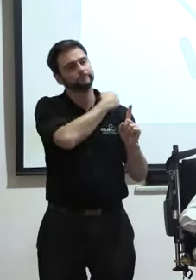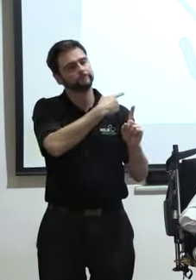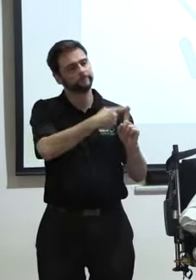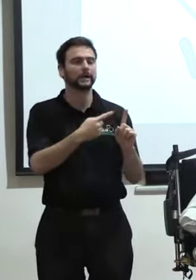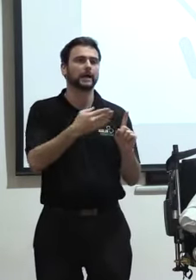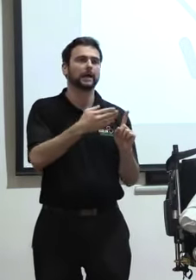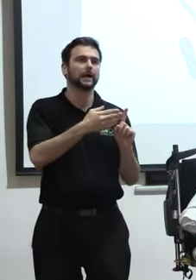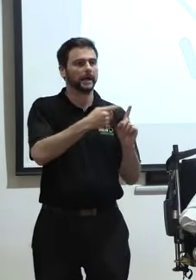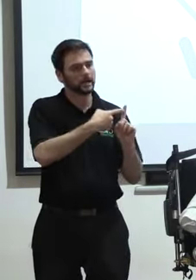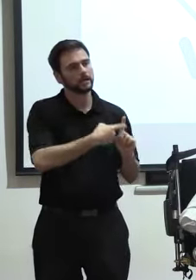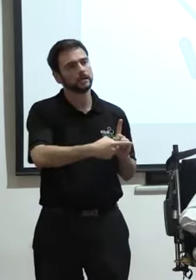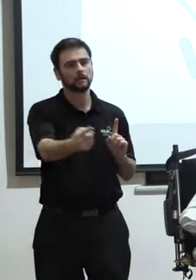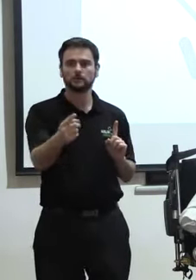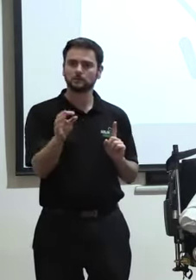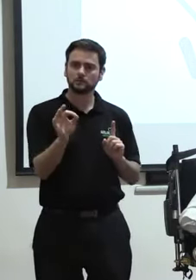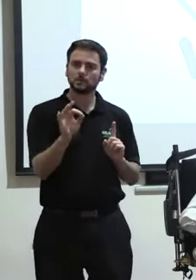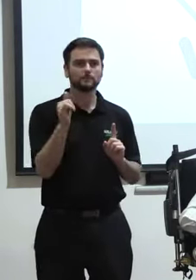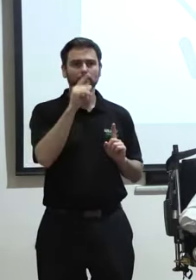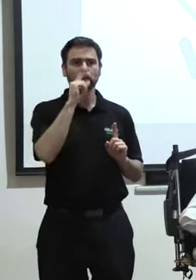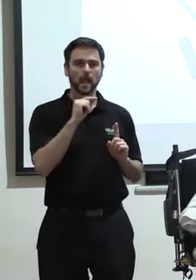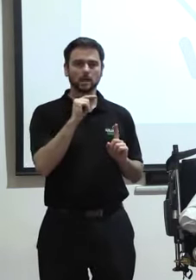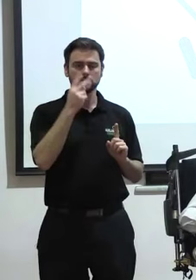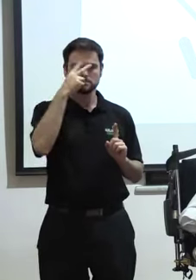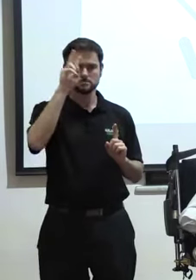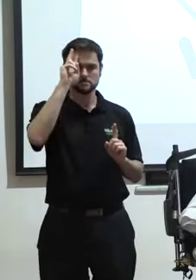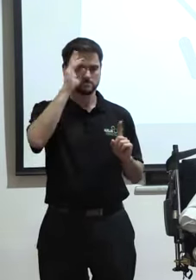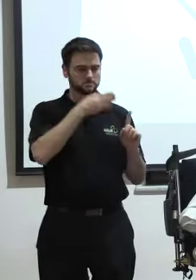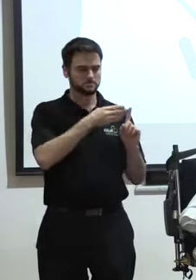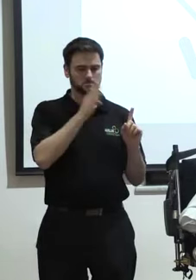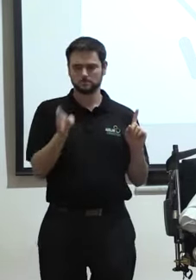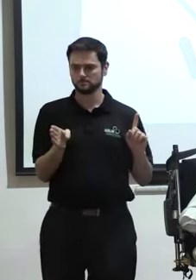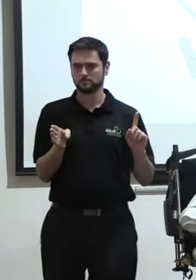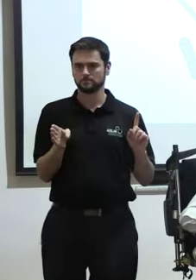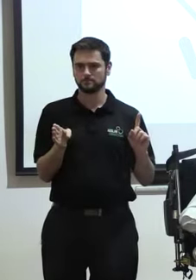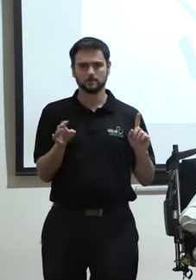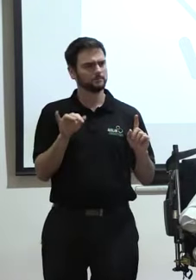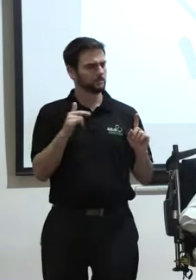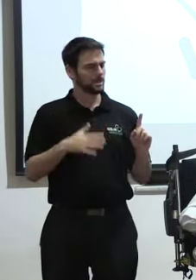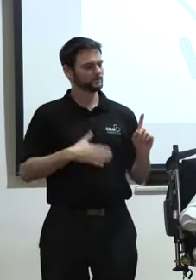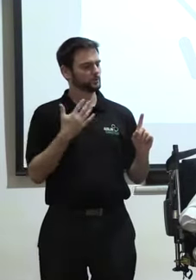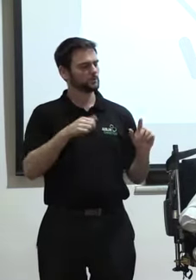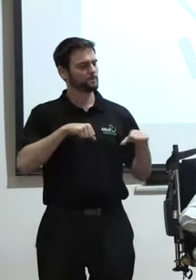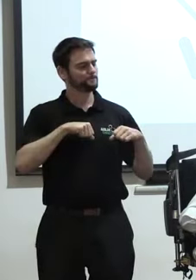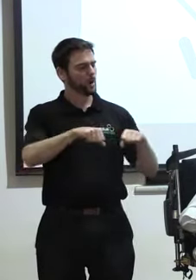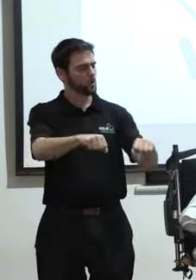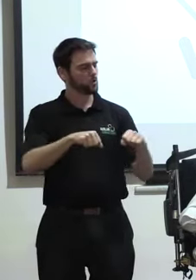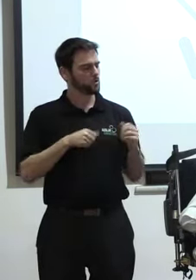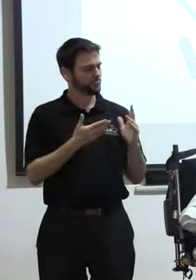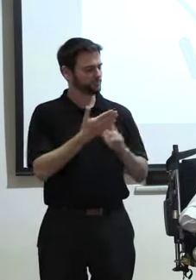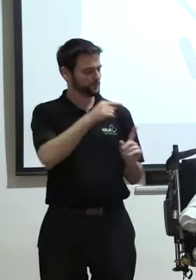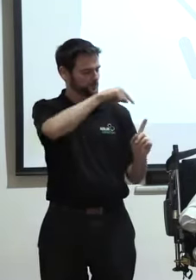new. And, maybe ringing up, Jim's Mowing rather than going through some